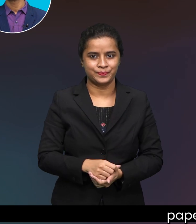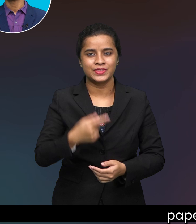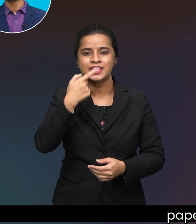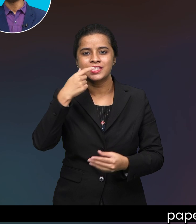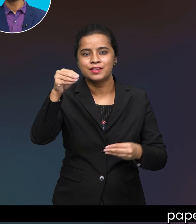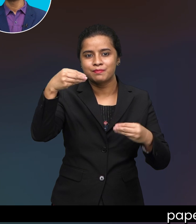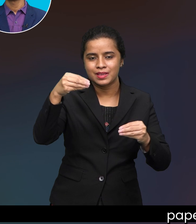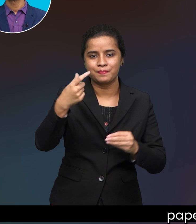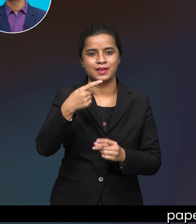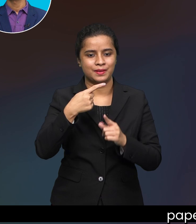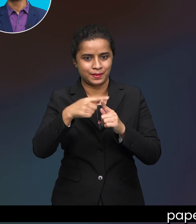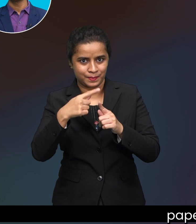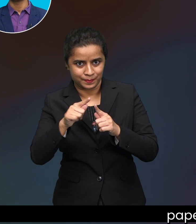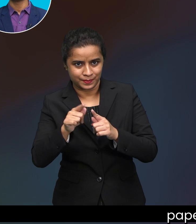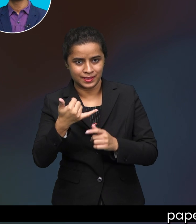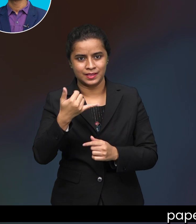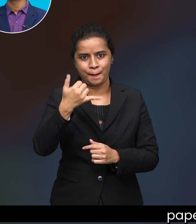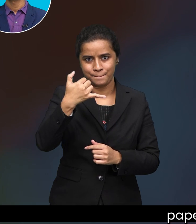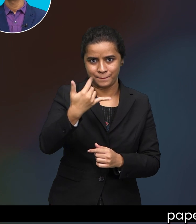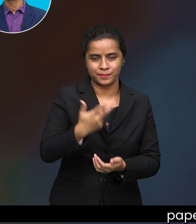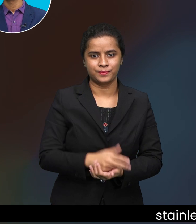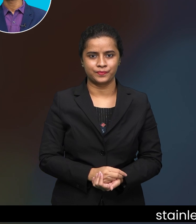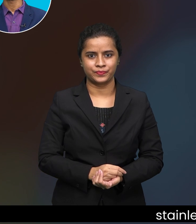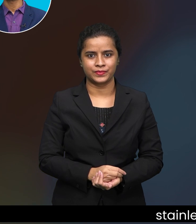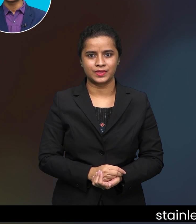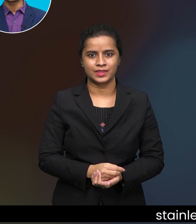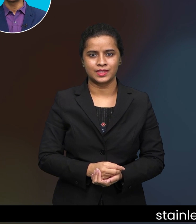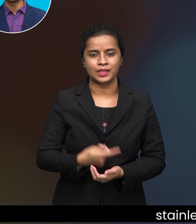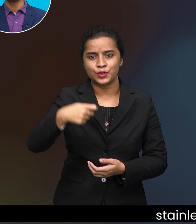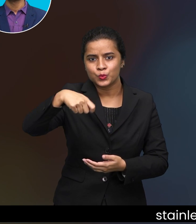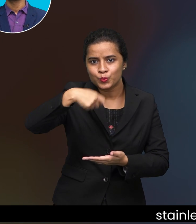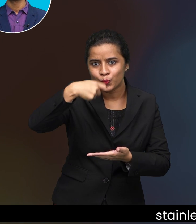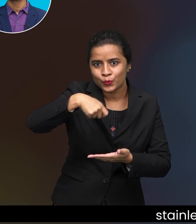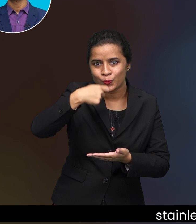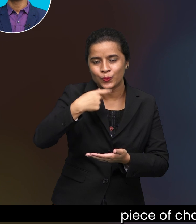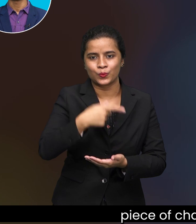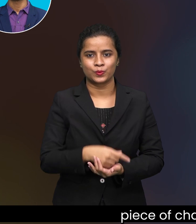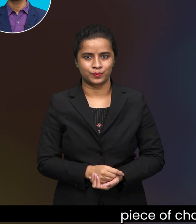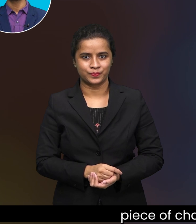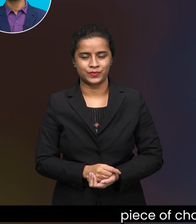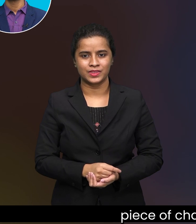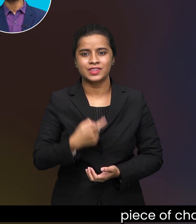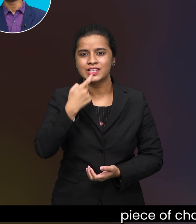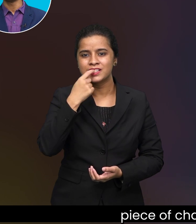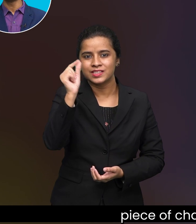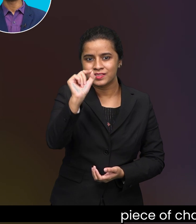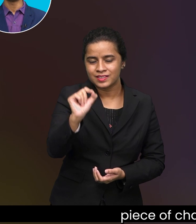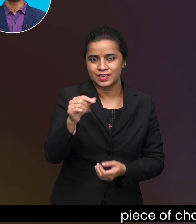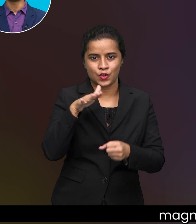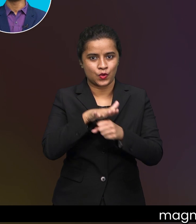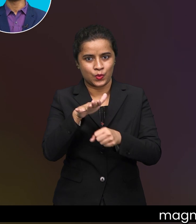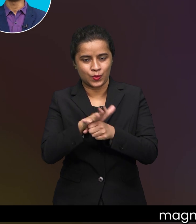paper, pen, pencil, stainless steel spoon, piece of chalk, and wood